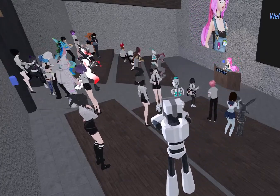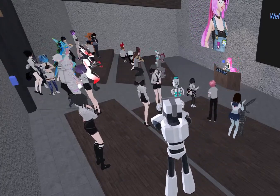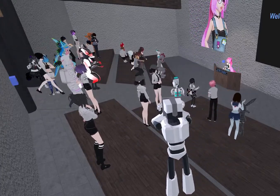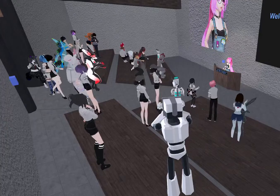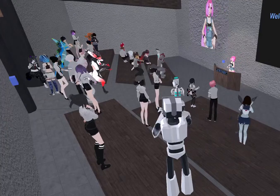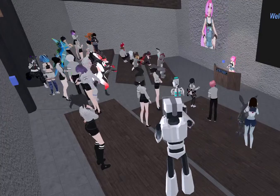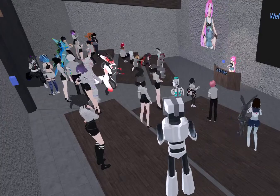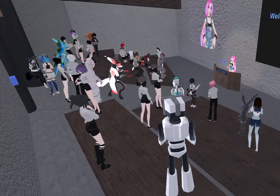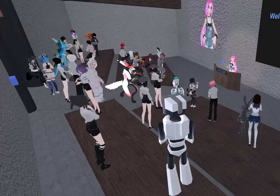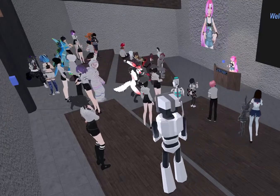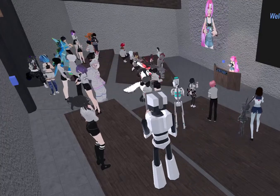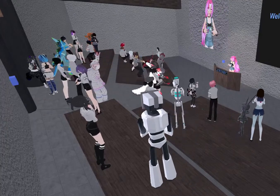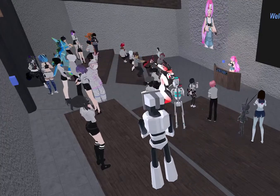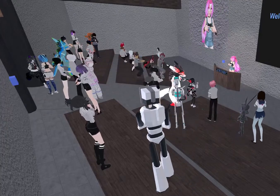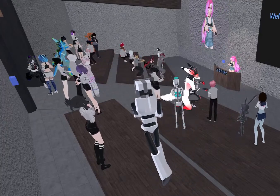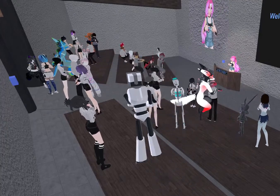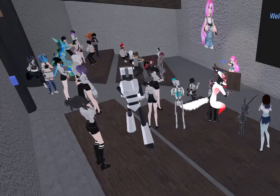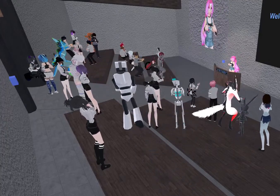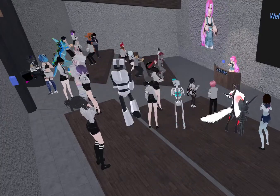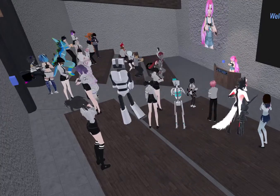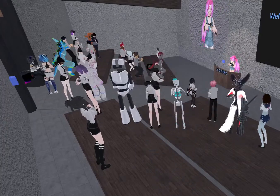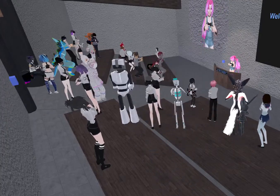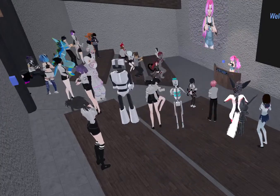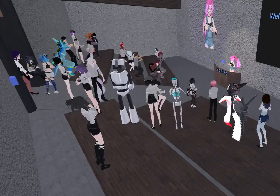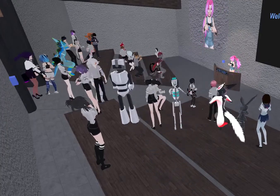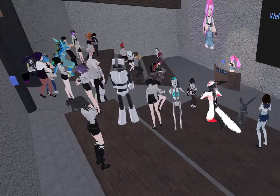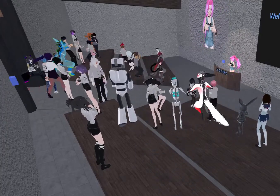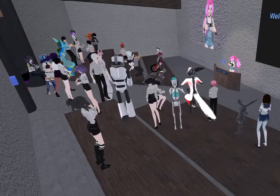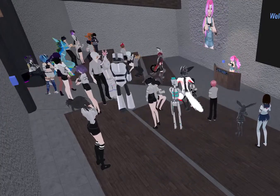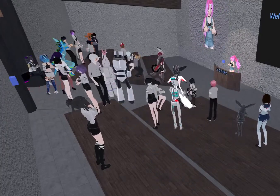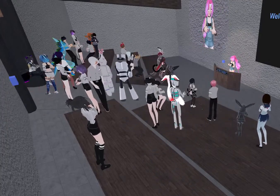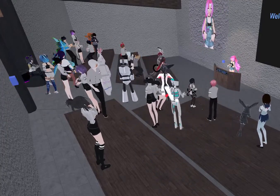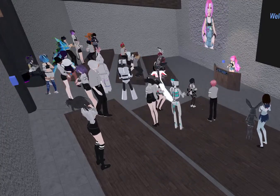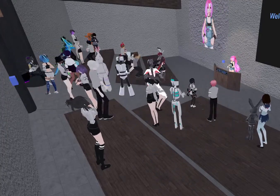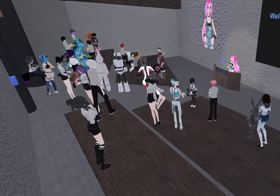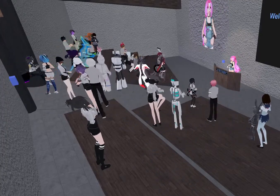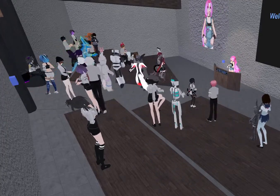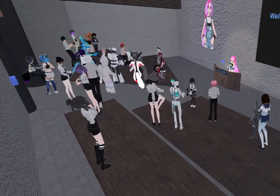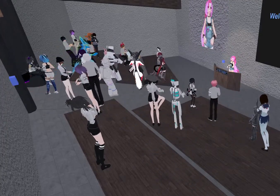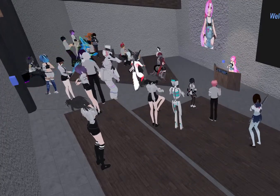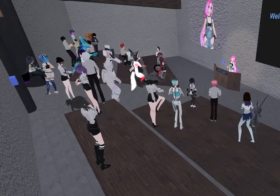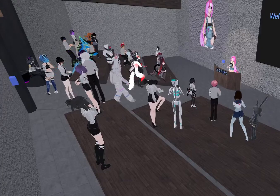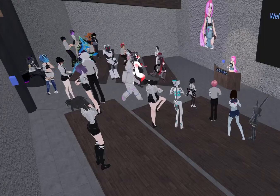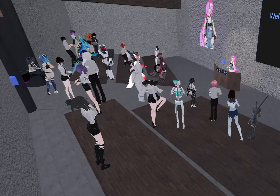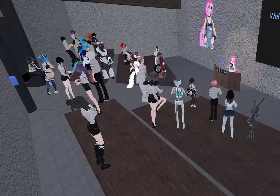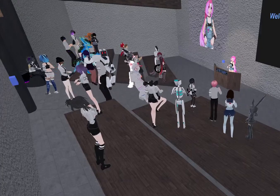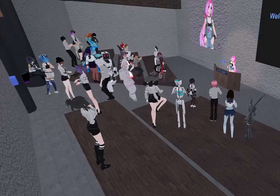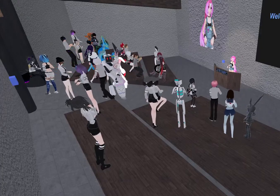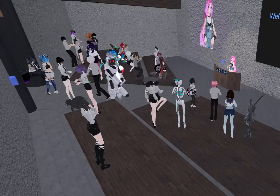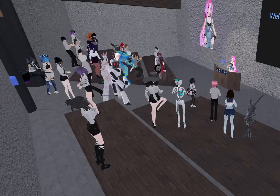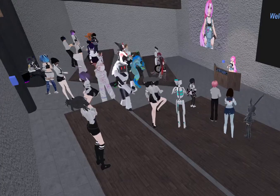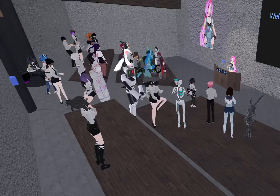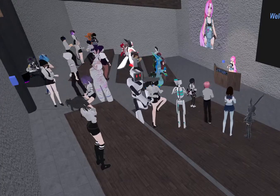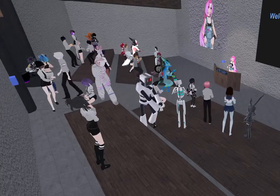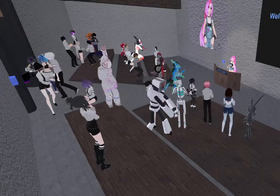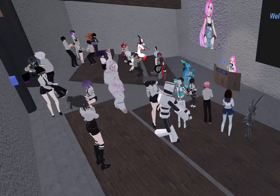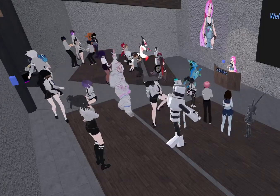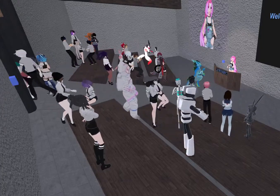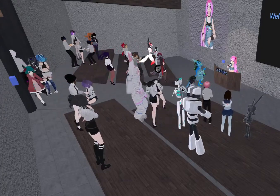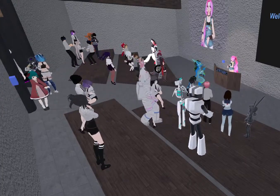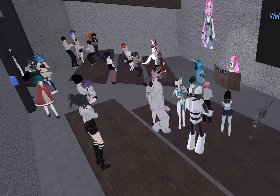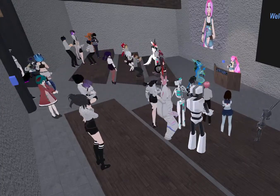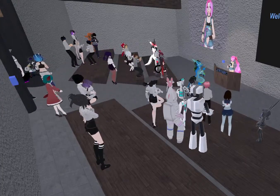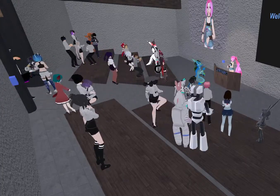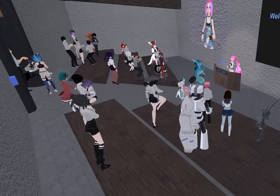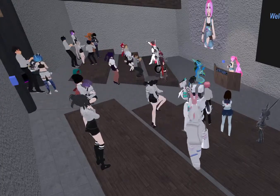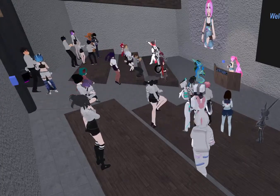Paige, are you So I was recording? playing TBC, which is the Burning Crusade. Yay! It's been WoW so Classic expansion. long. I missed you. You played the Where you